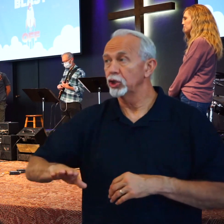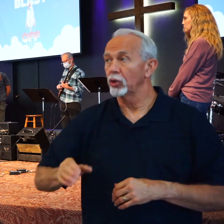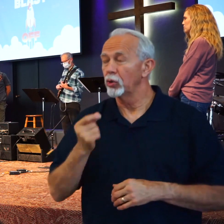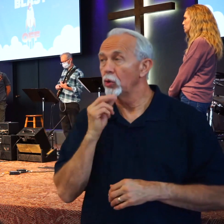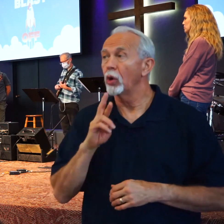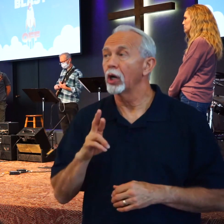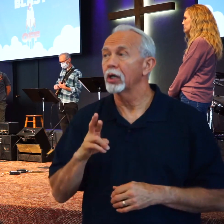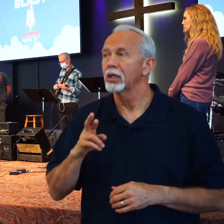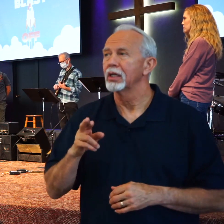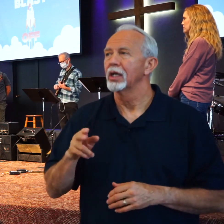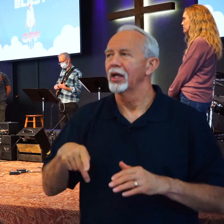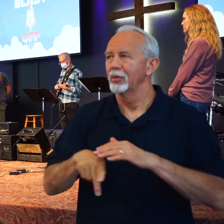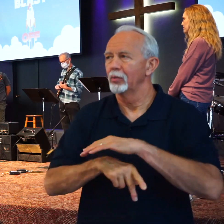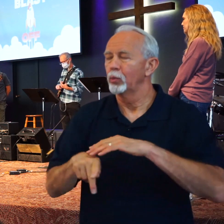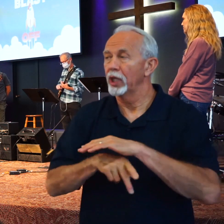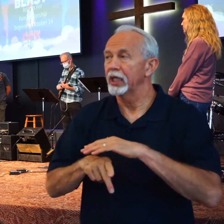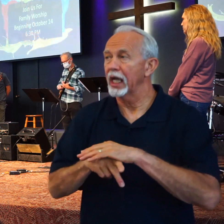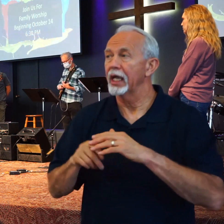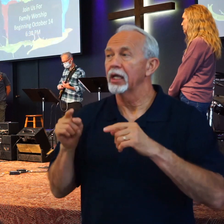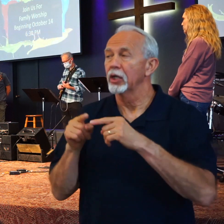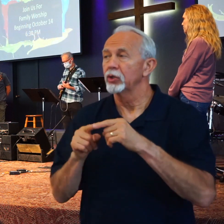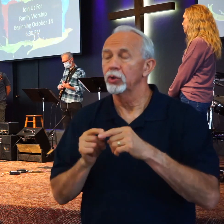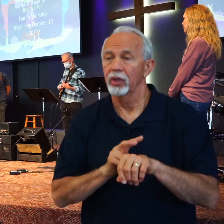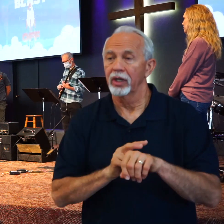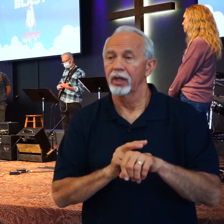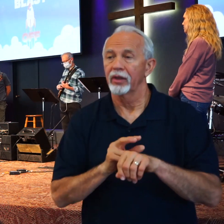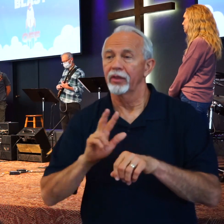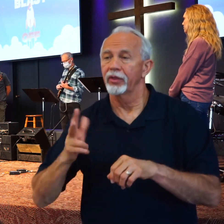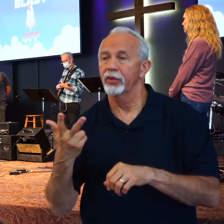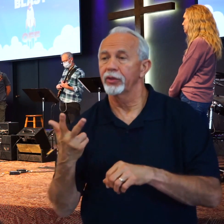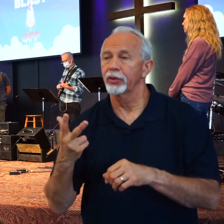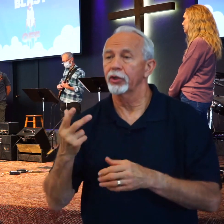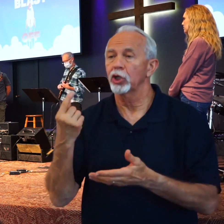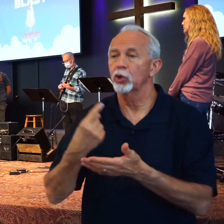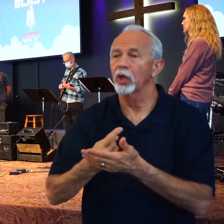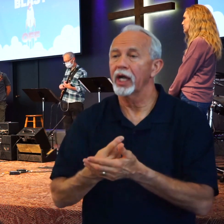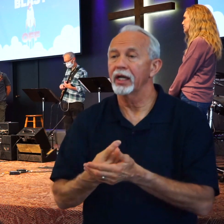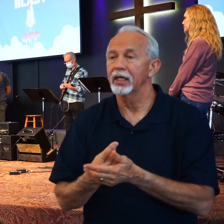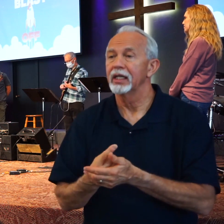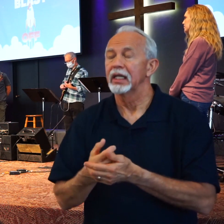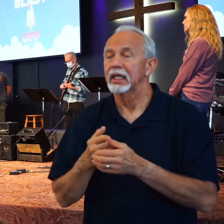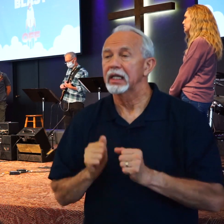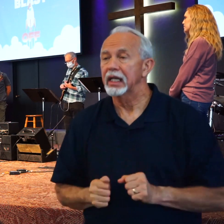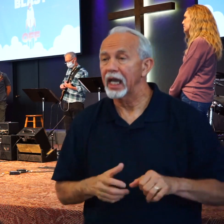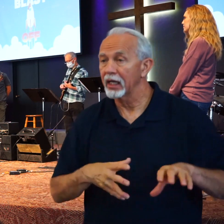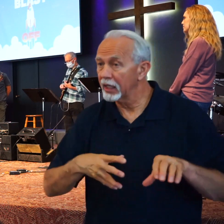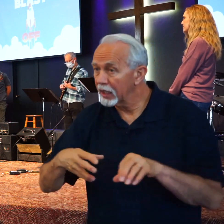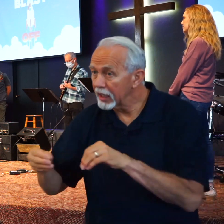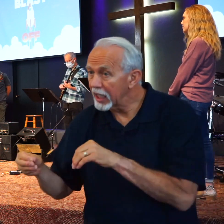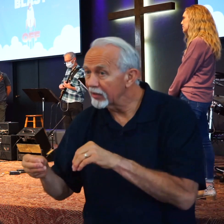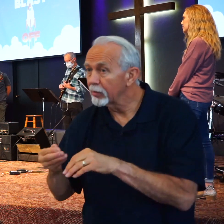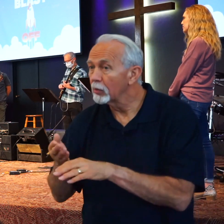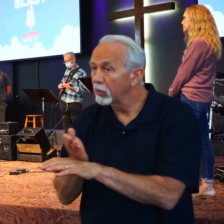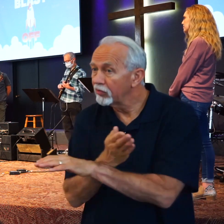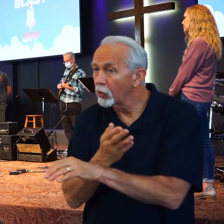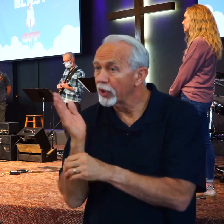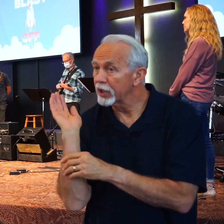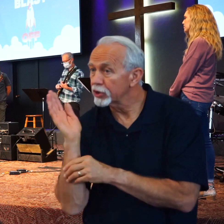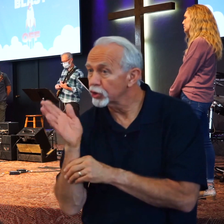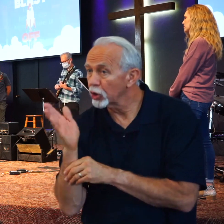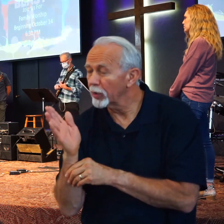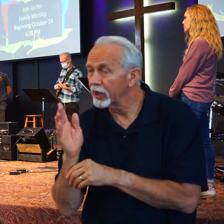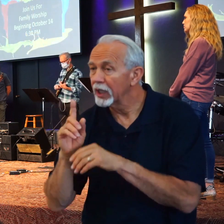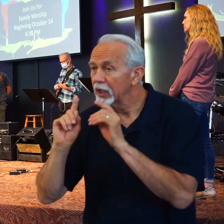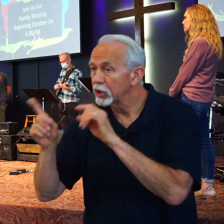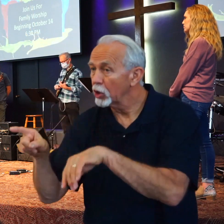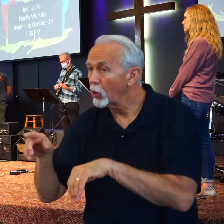pre-K through third grade whose parents would like for them to go to children's church. We'll exit out right before the sermon. We'll release